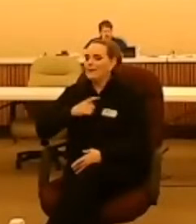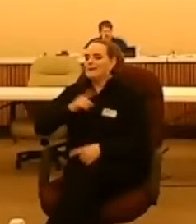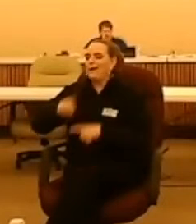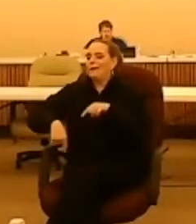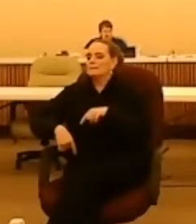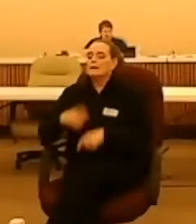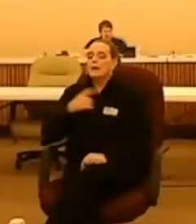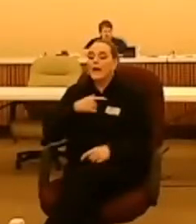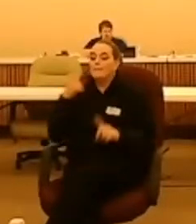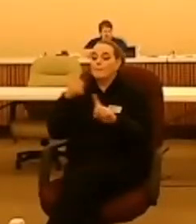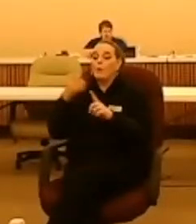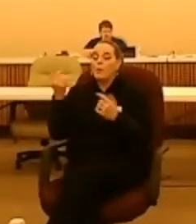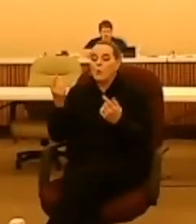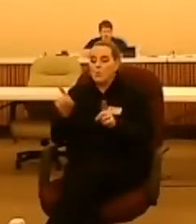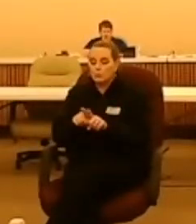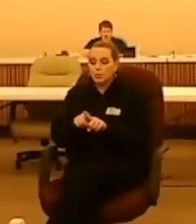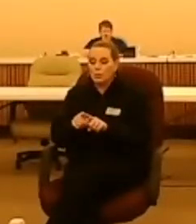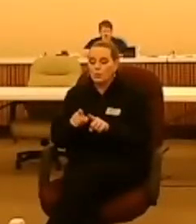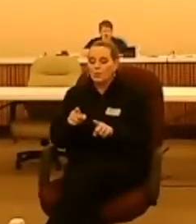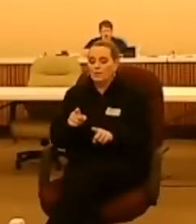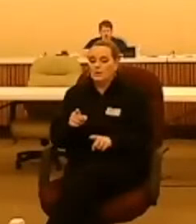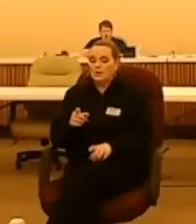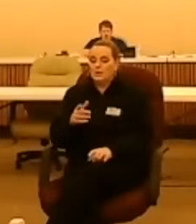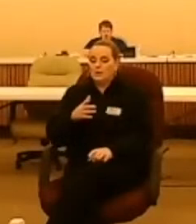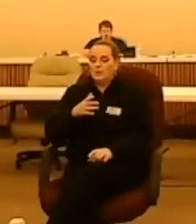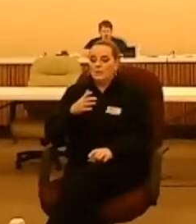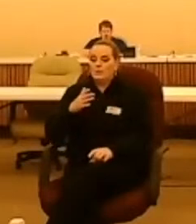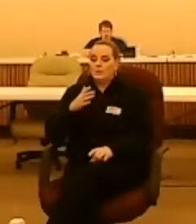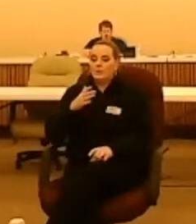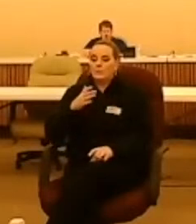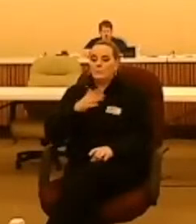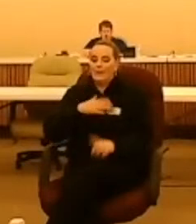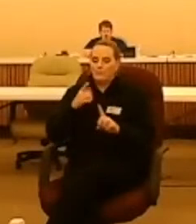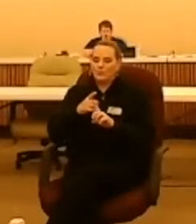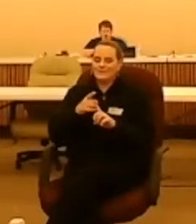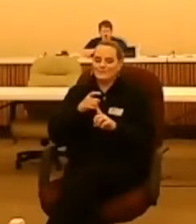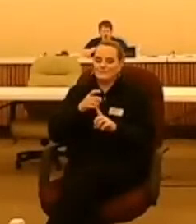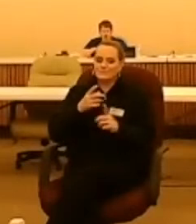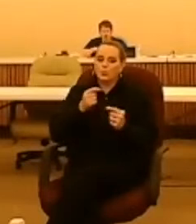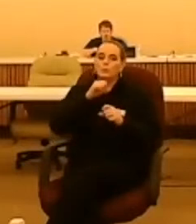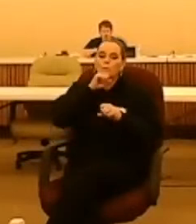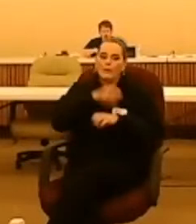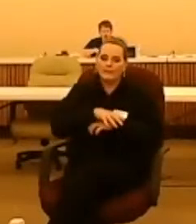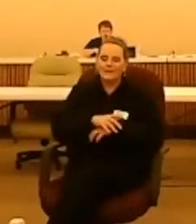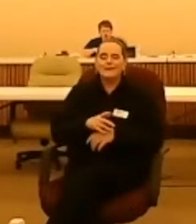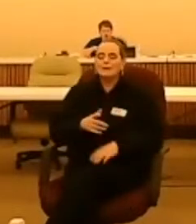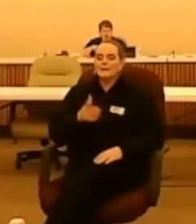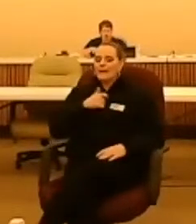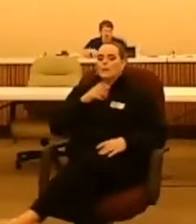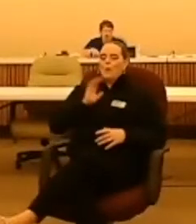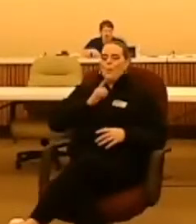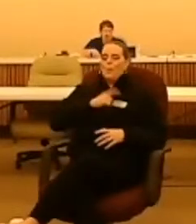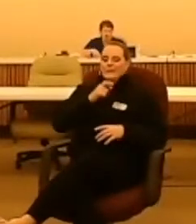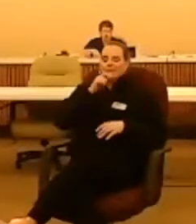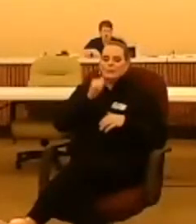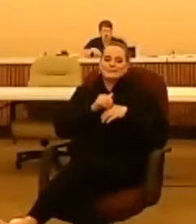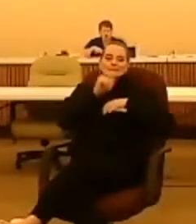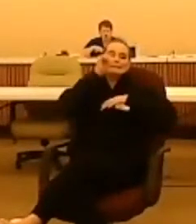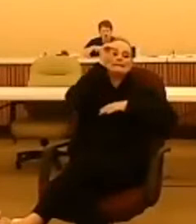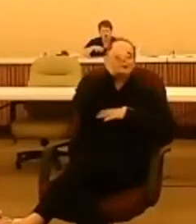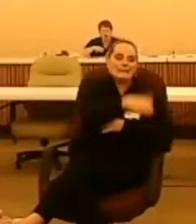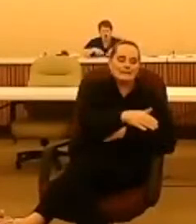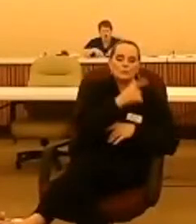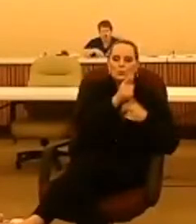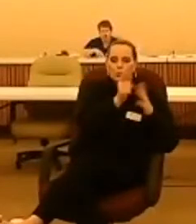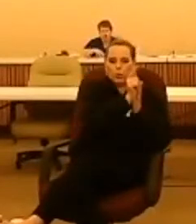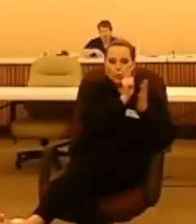being also, my point, doing nothing, I meant, my point is we couldn't refer it to the town prosecutor